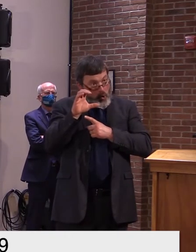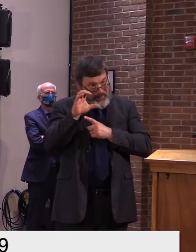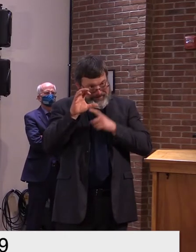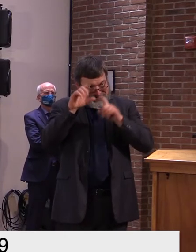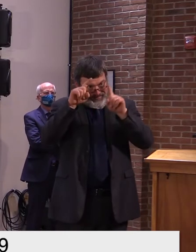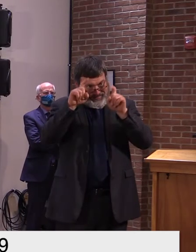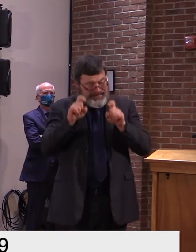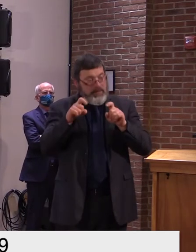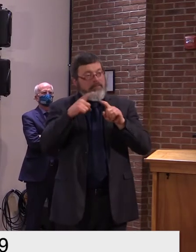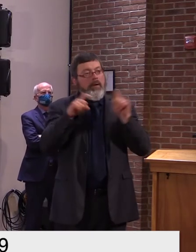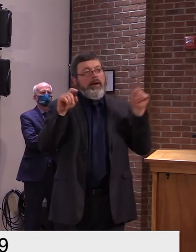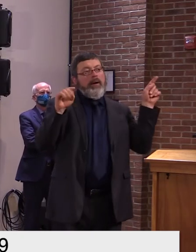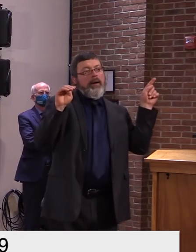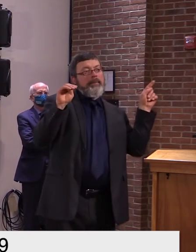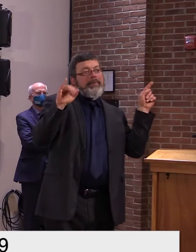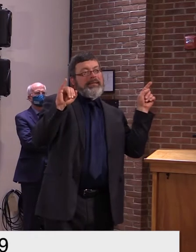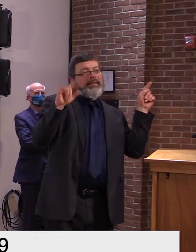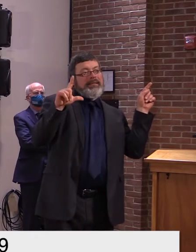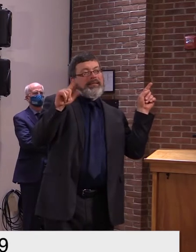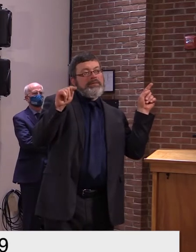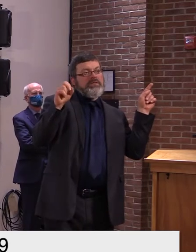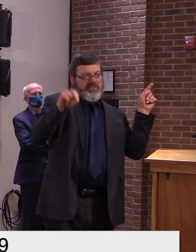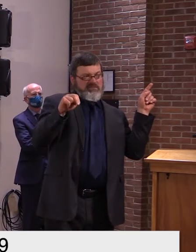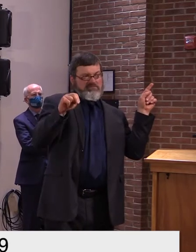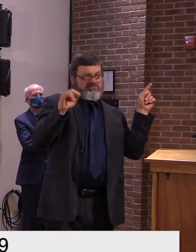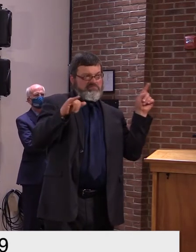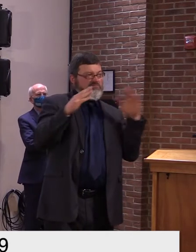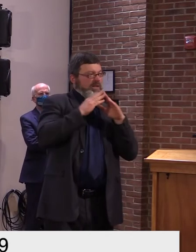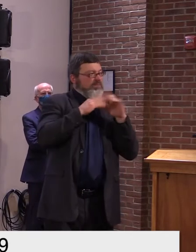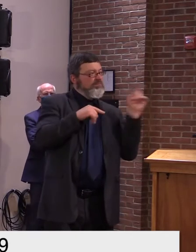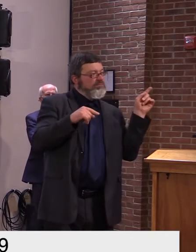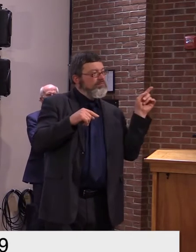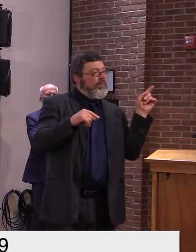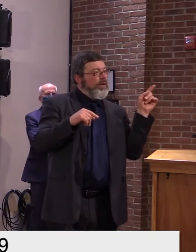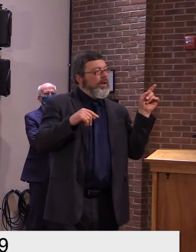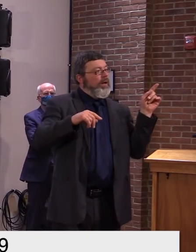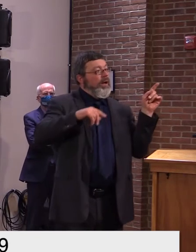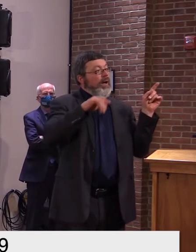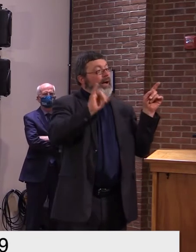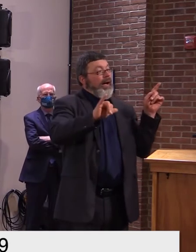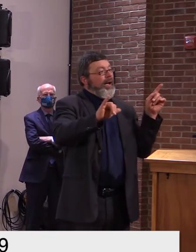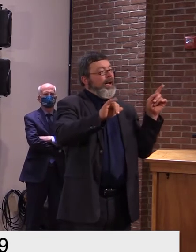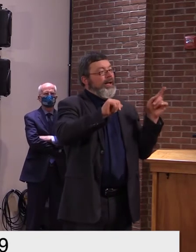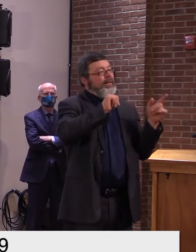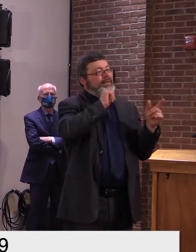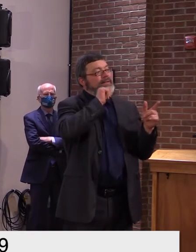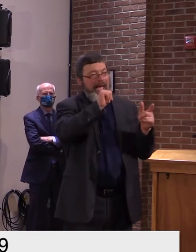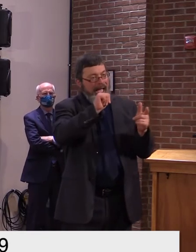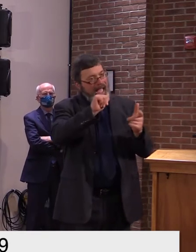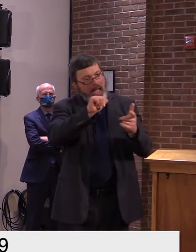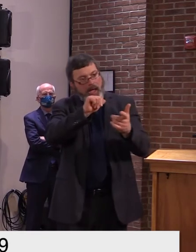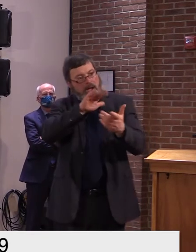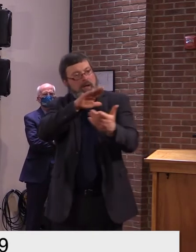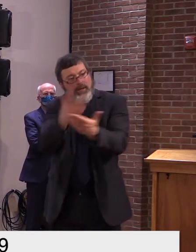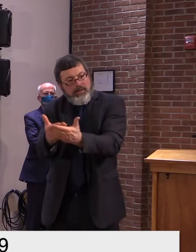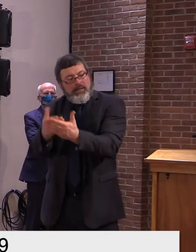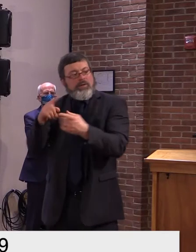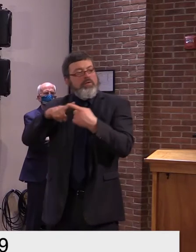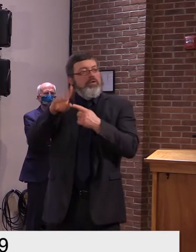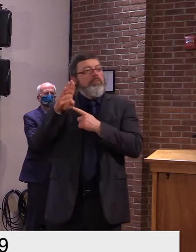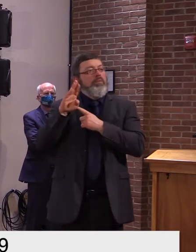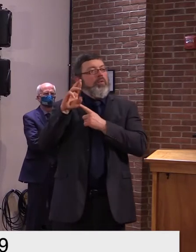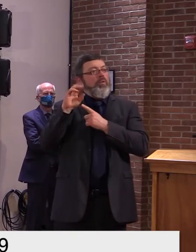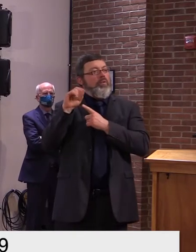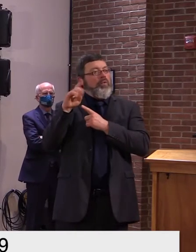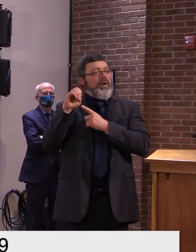tested, but their results didn't make it to Broad or didn't make it to time on Broad. And about 95 teachers at the Berry